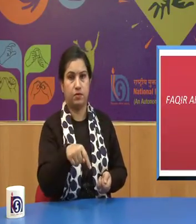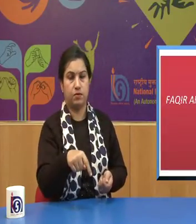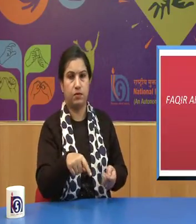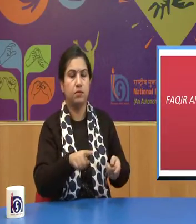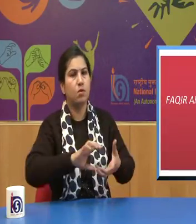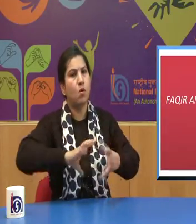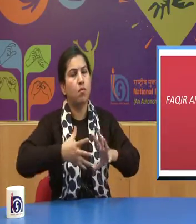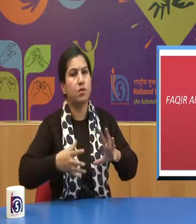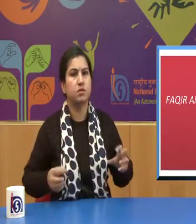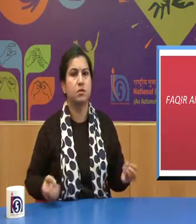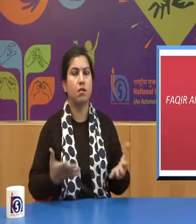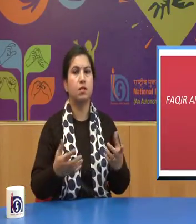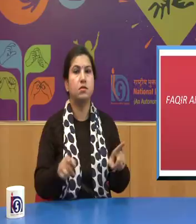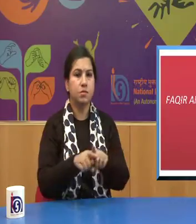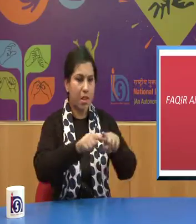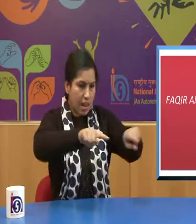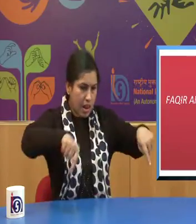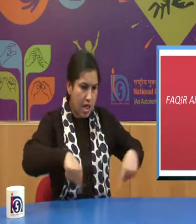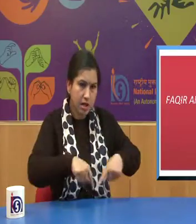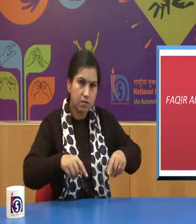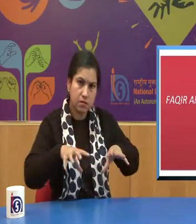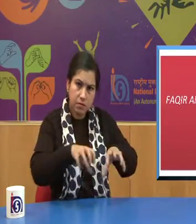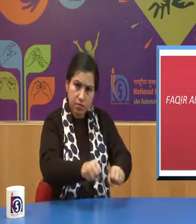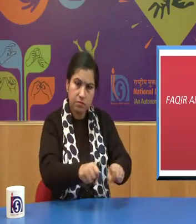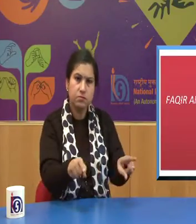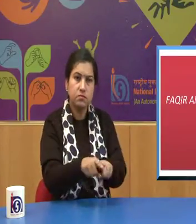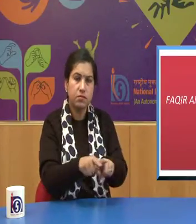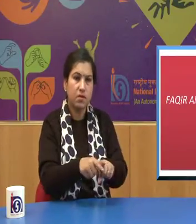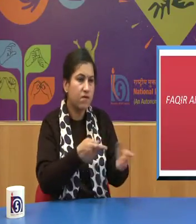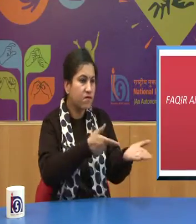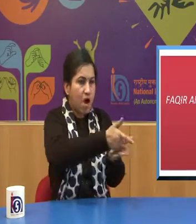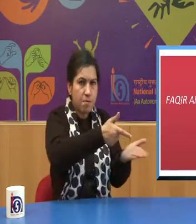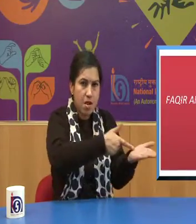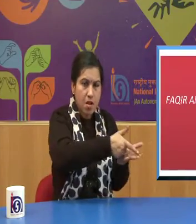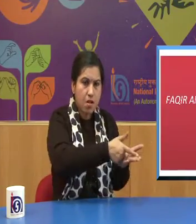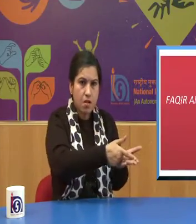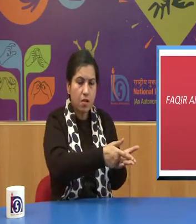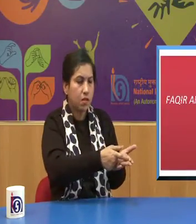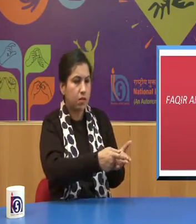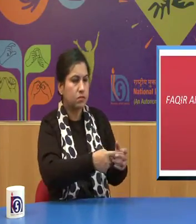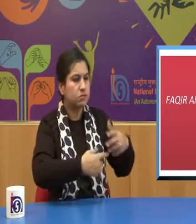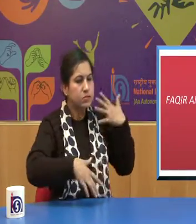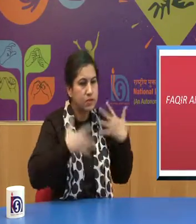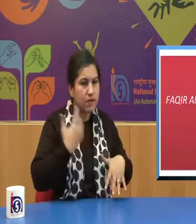and this led to increase in land revenue and exploitation of farmers by the